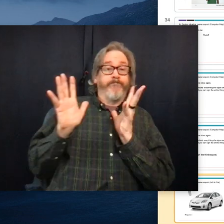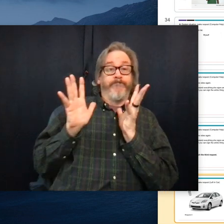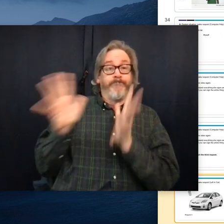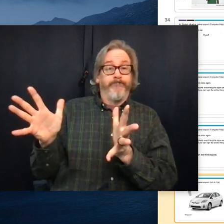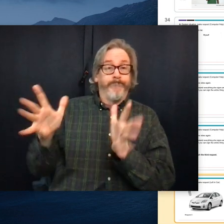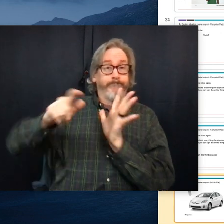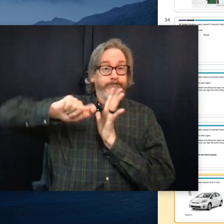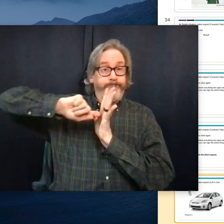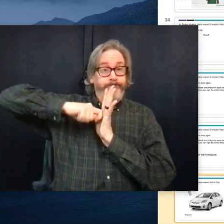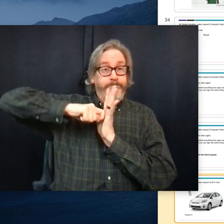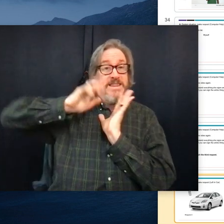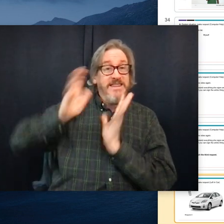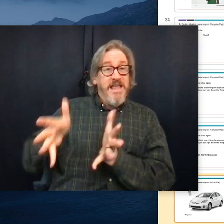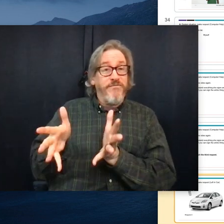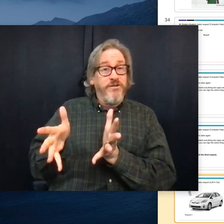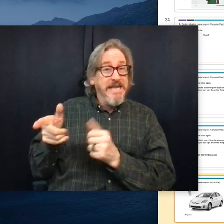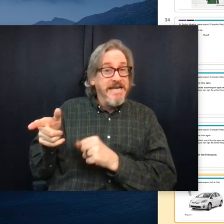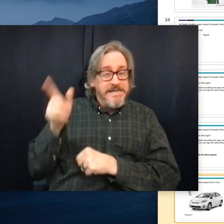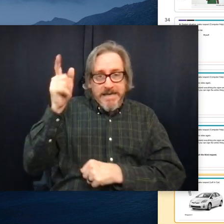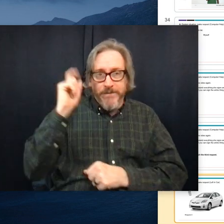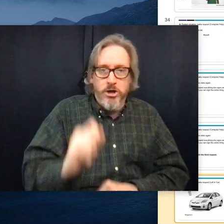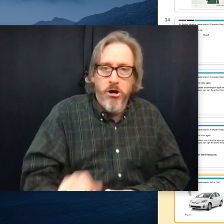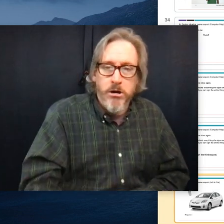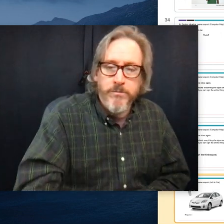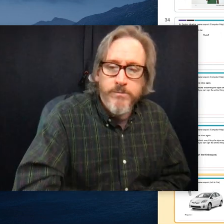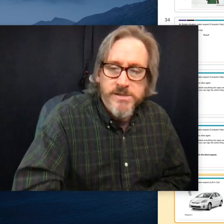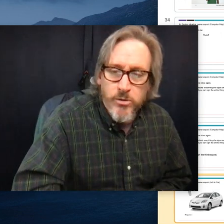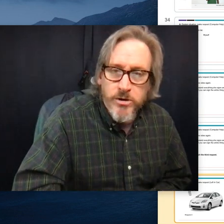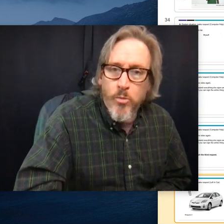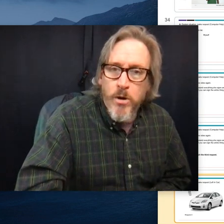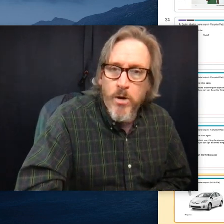Okay, so then we go through each of the different ones.